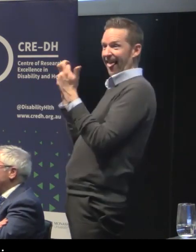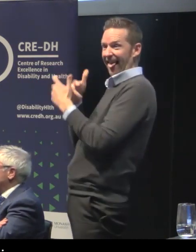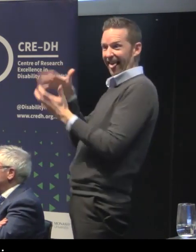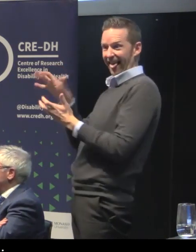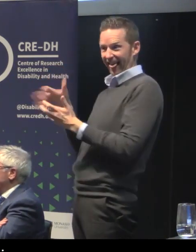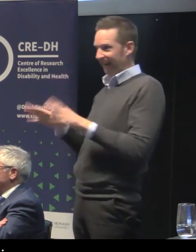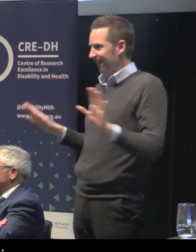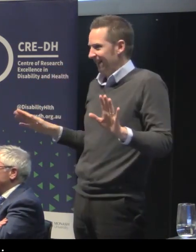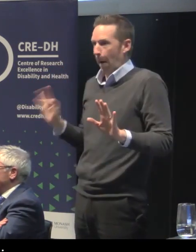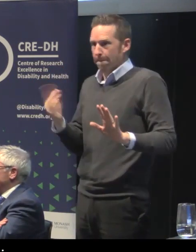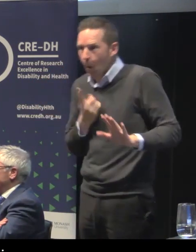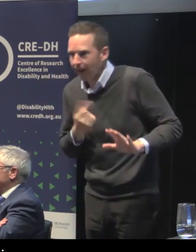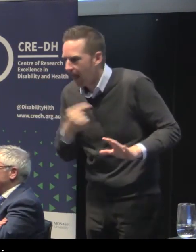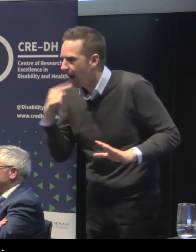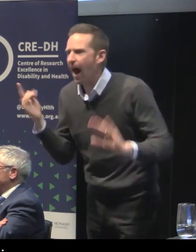not personal